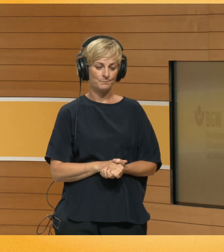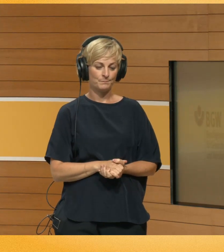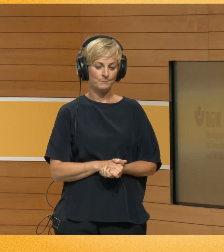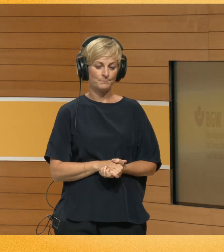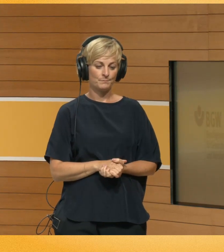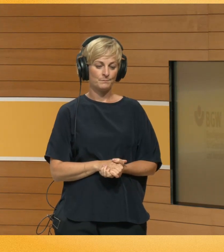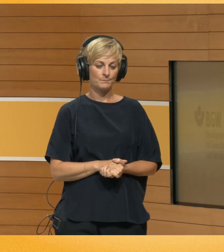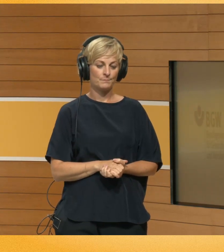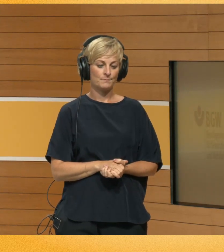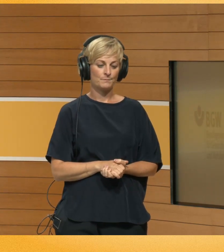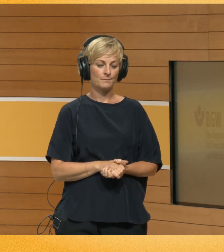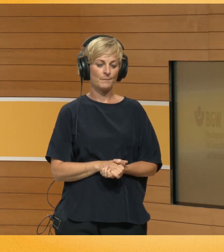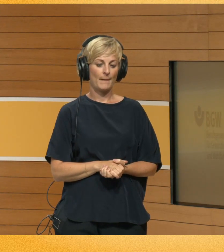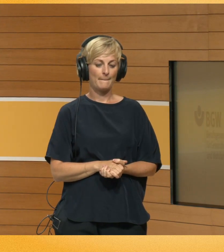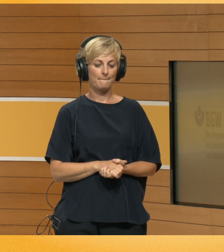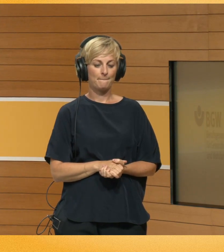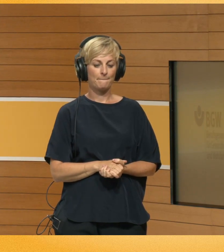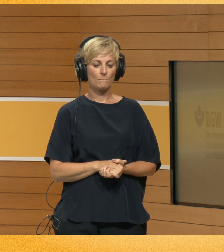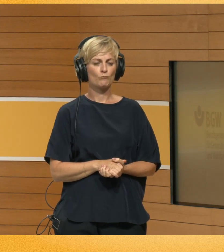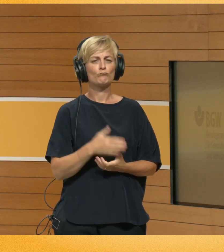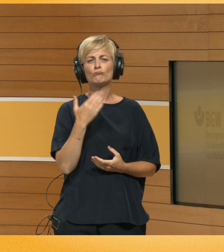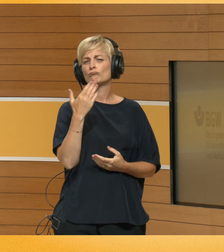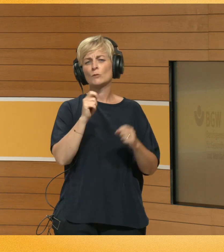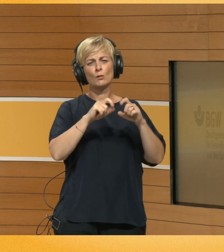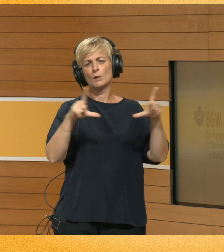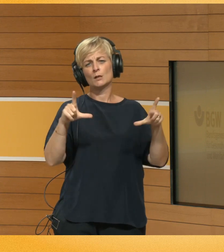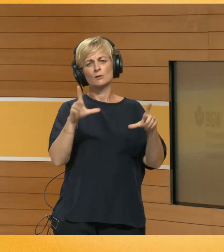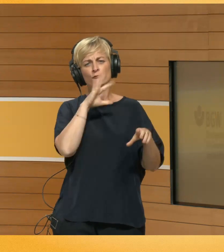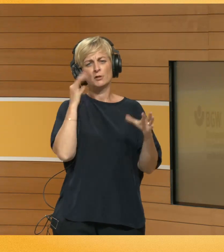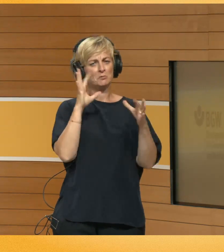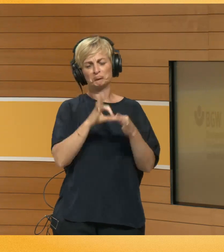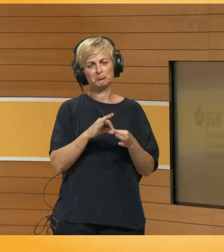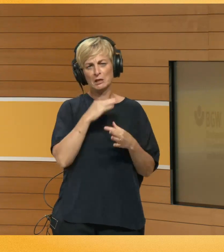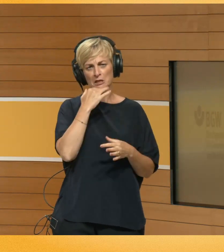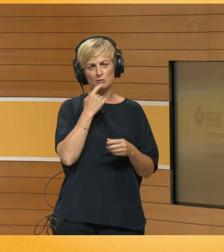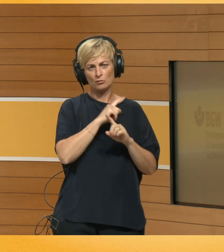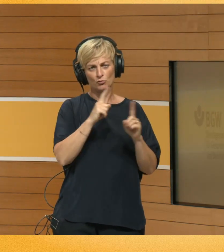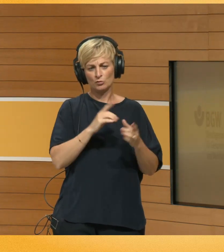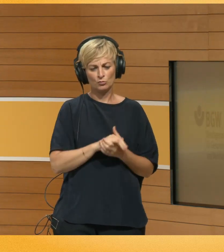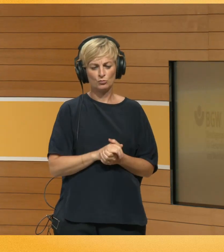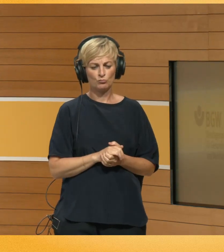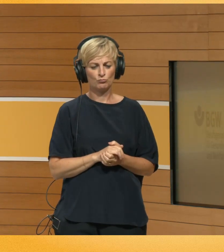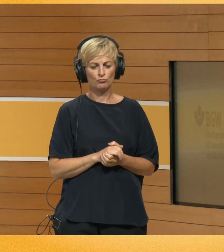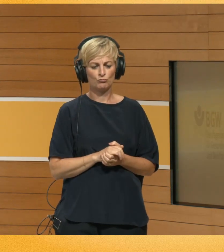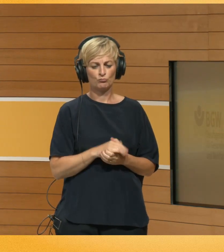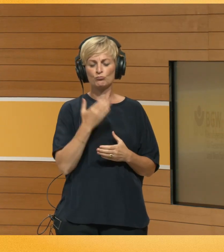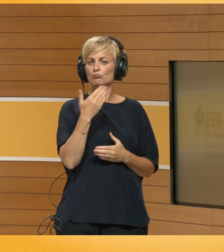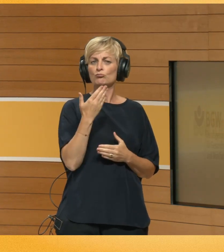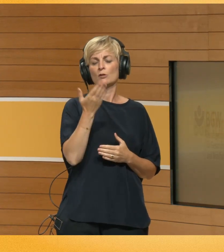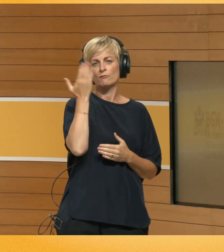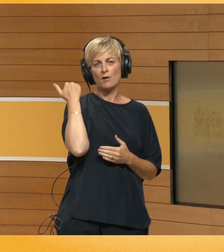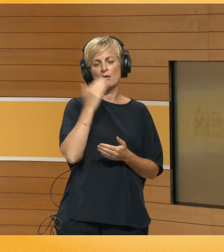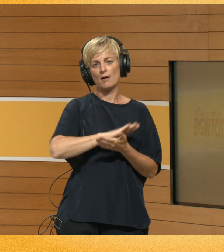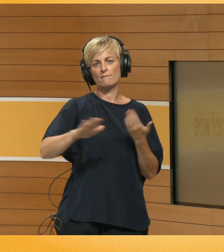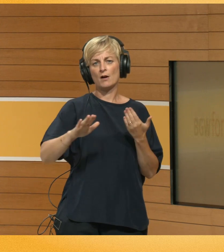these I'm not going to spend much time in these pictures. They're going to be part of the guideline or the best practices. But you know, depending